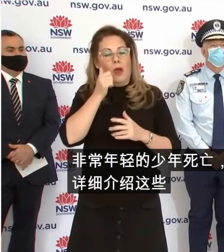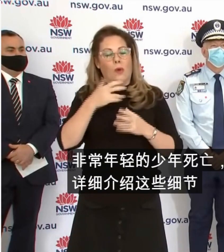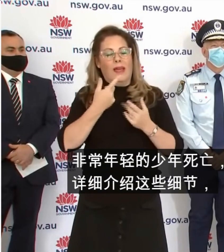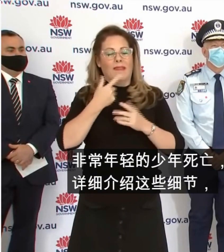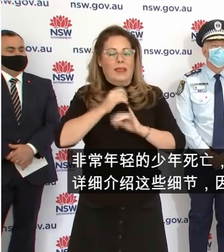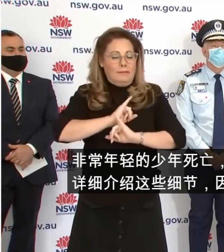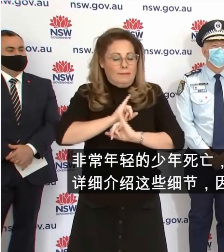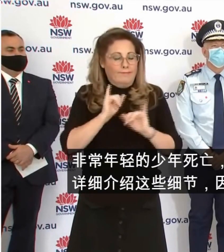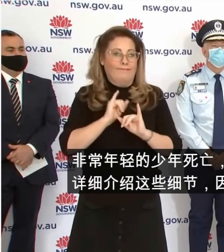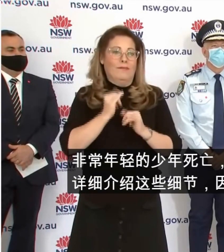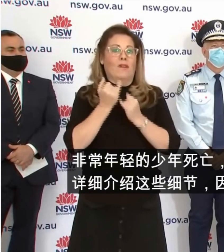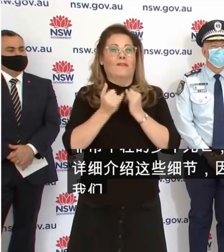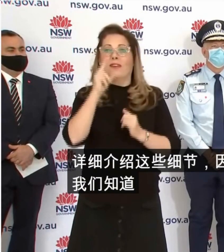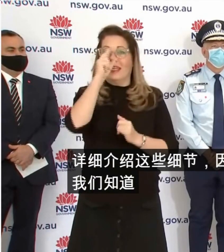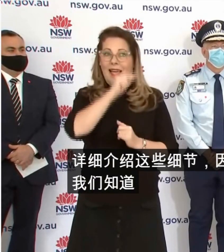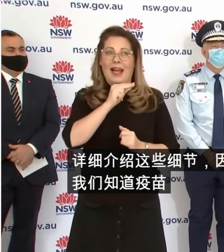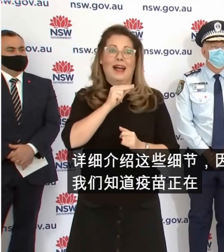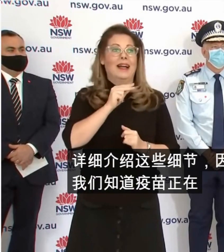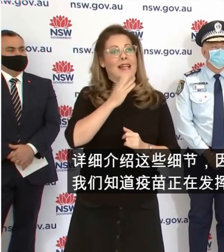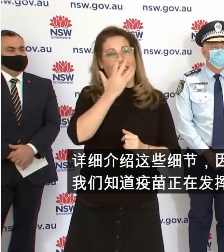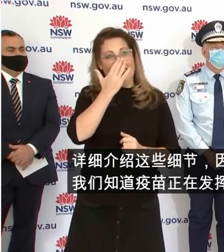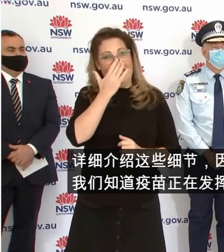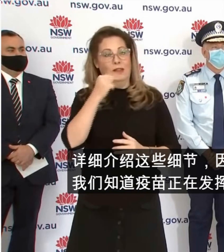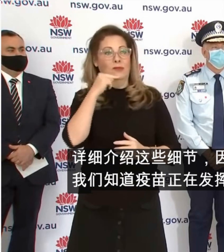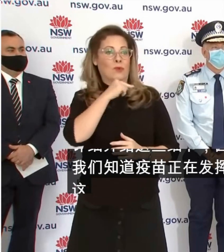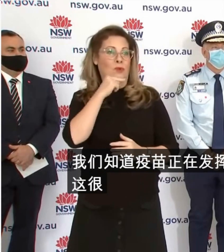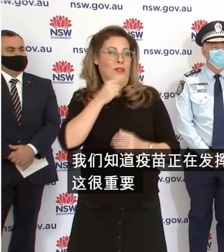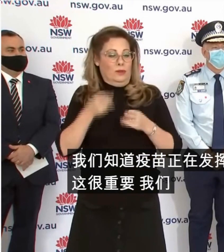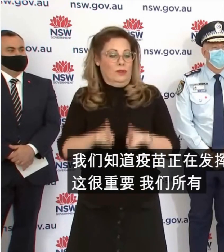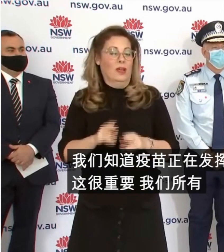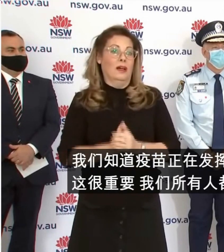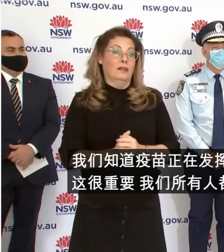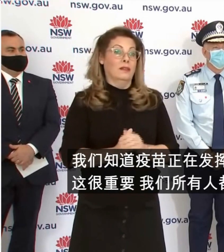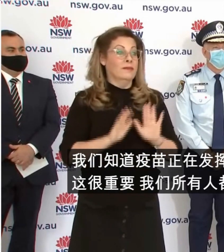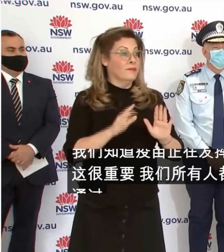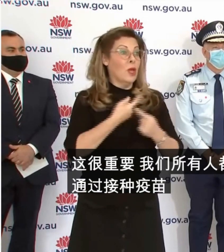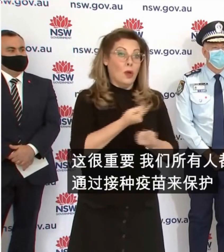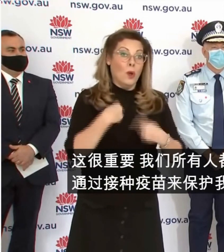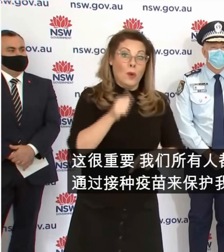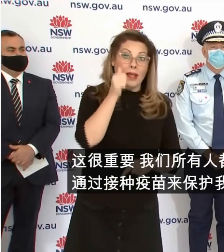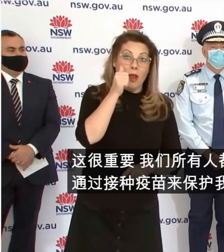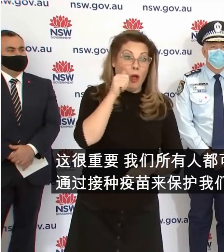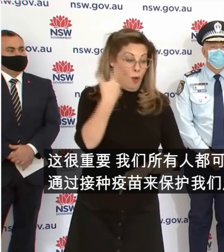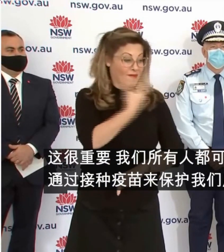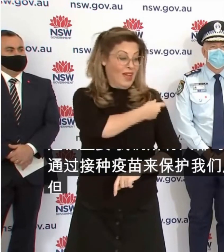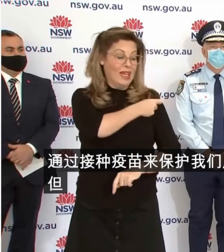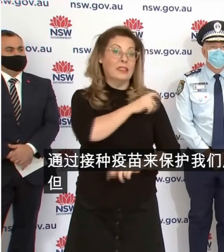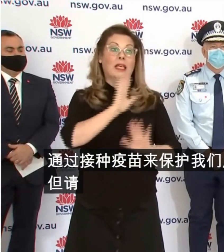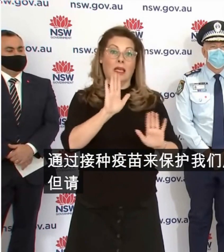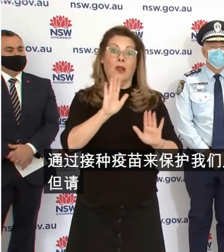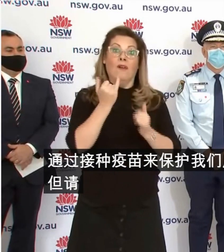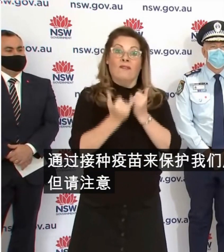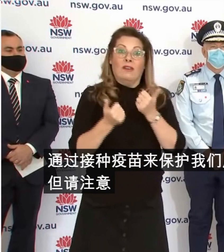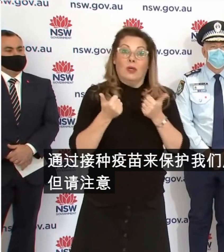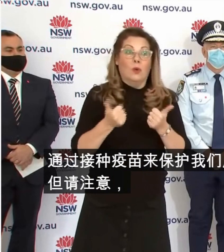those details as well. We know the vaccines are working, and it's important for all of us to protect our loved ones and ourselves by getting vaccinated,